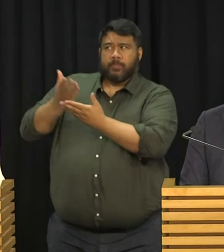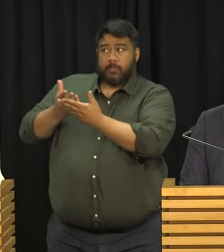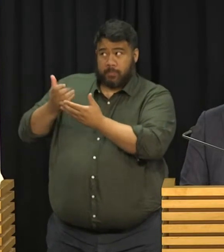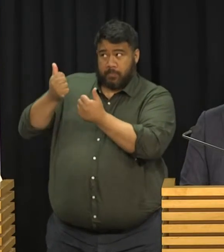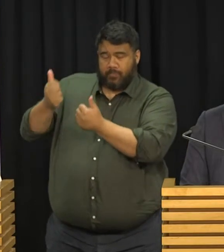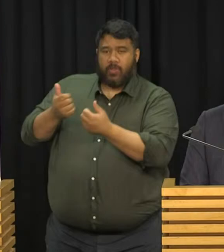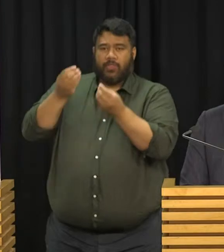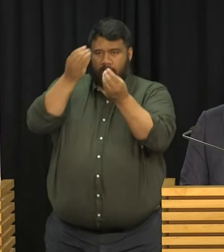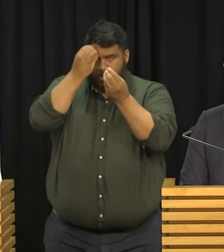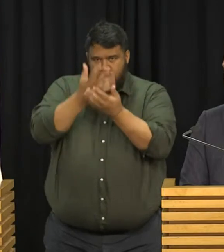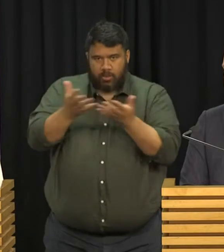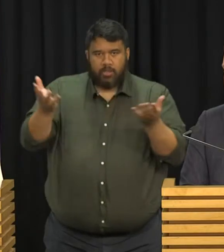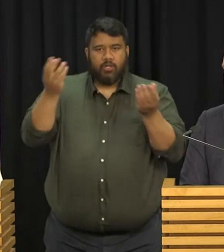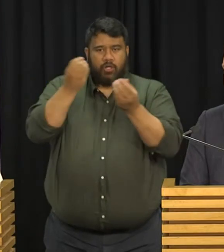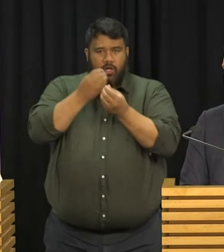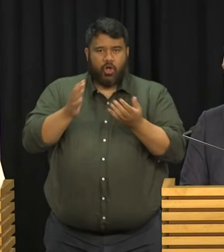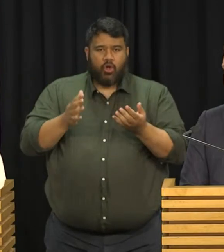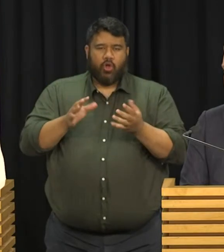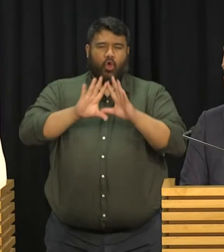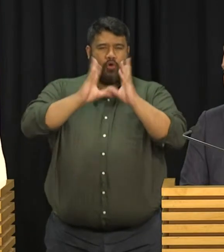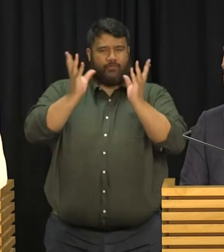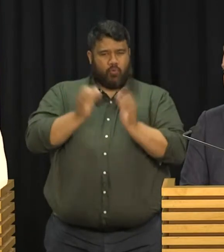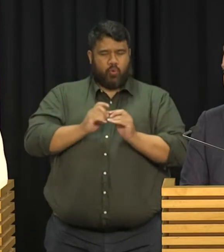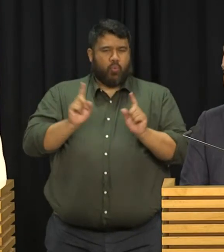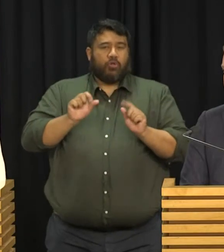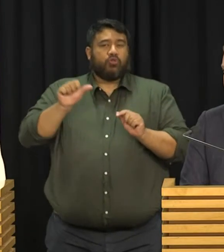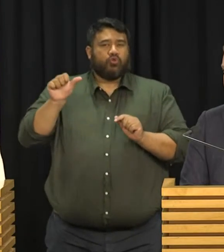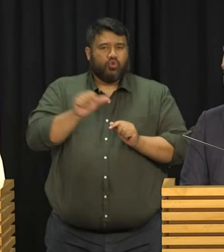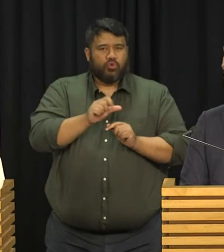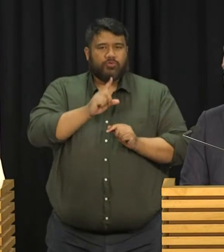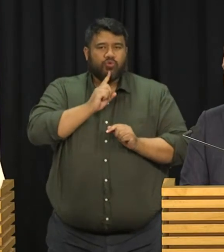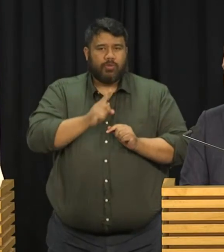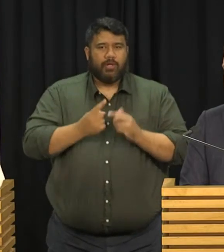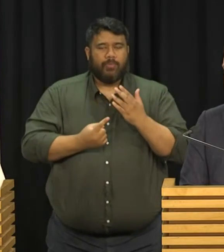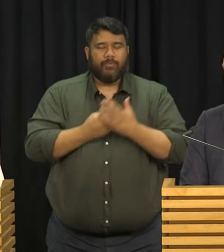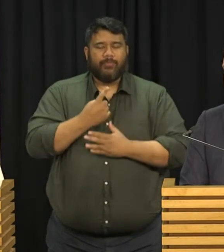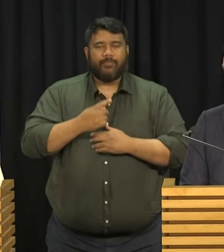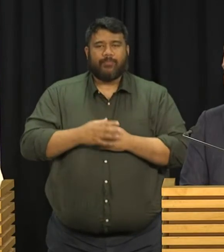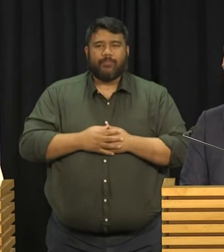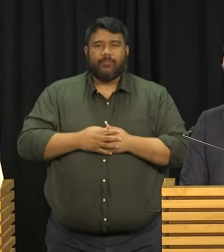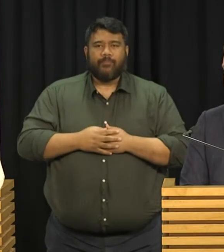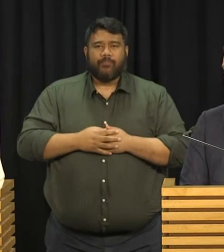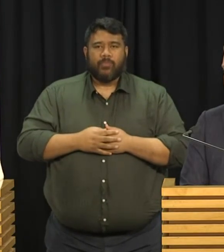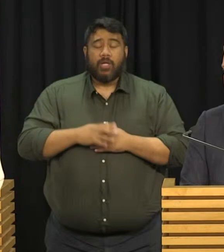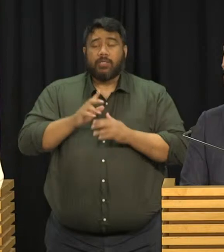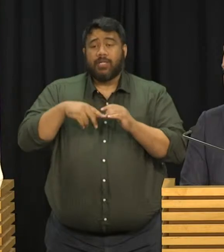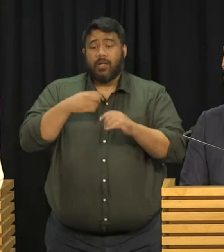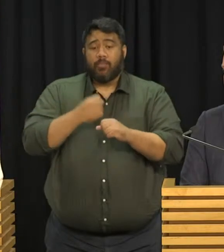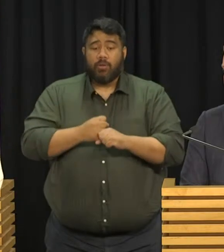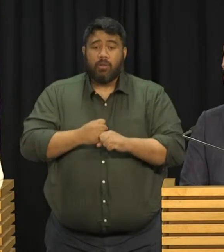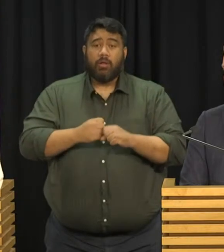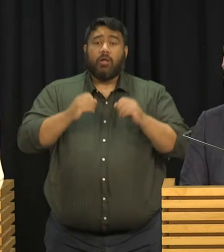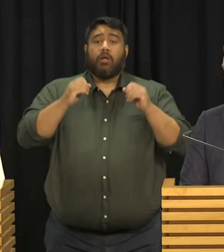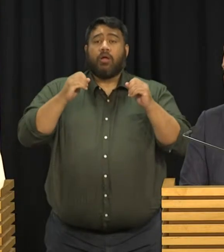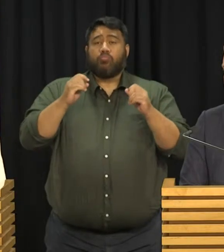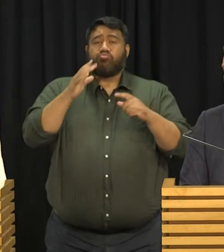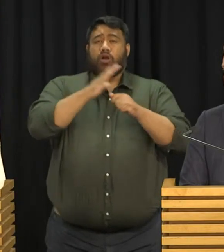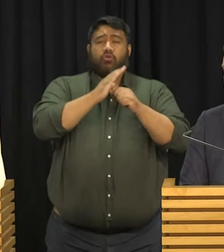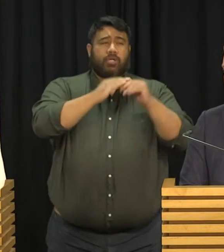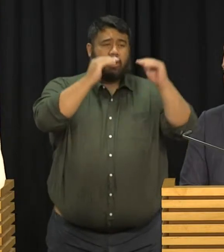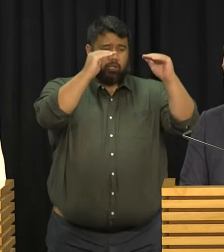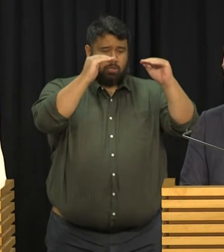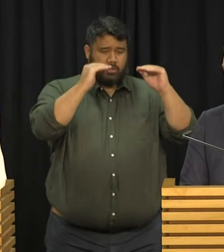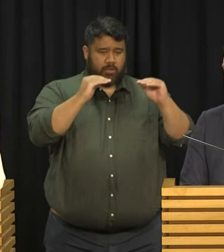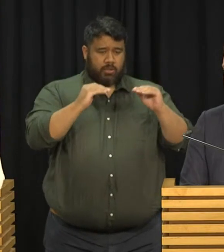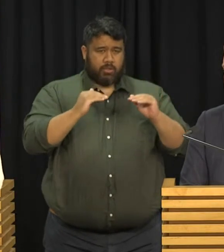has meant that when we've been working on setting out which particular New Zealanders, based on their age or their profile, can